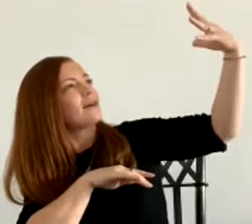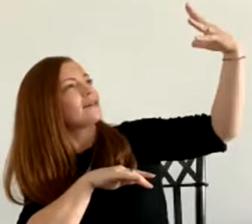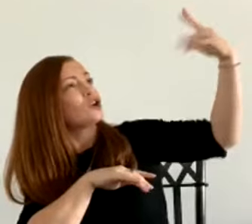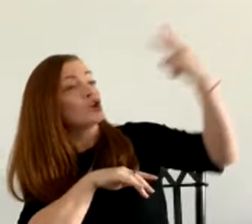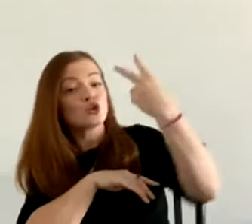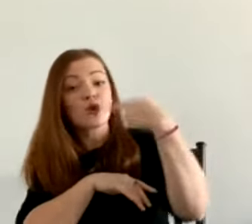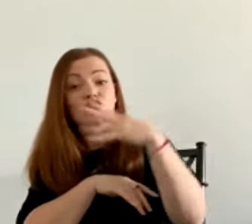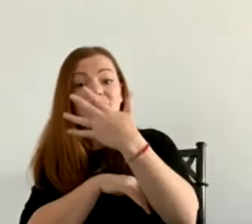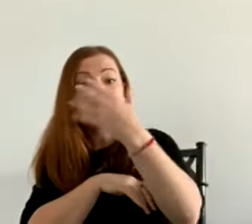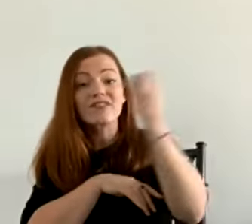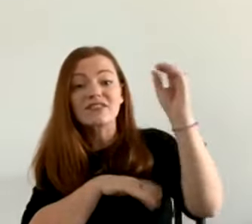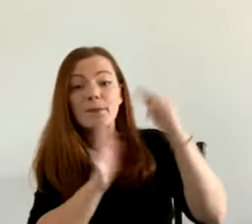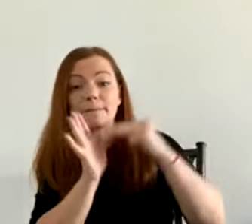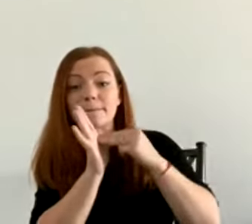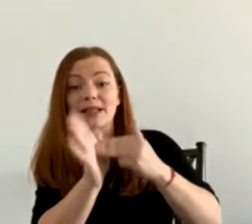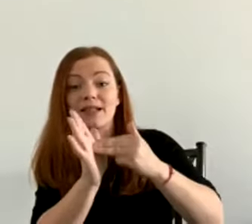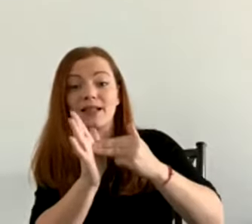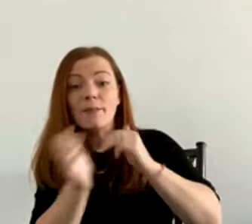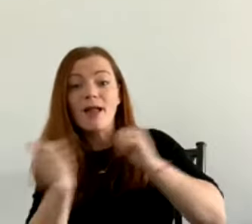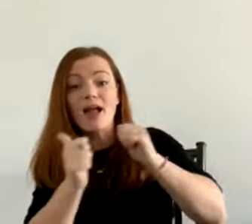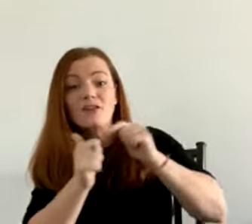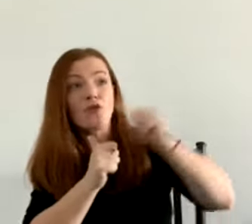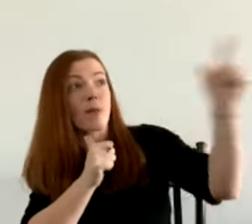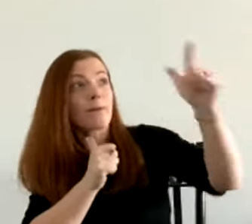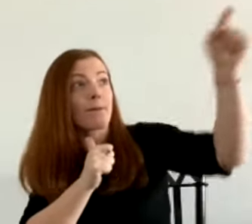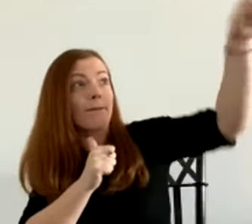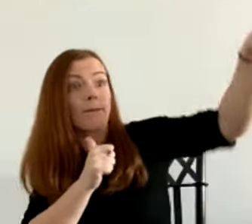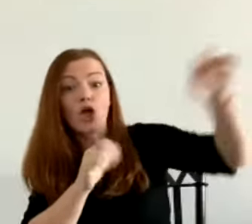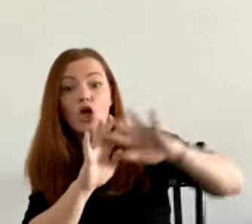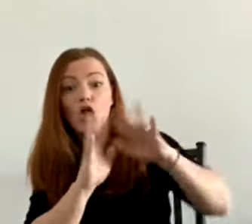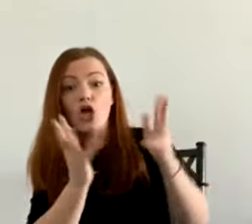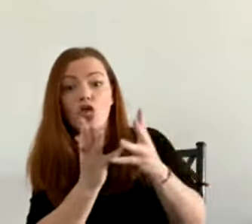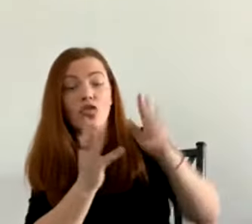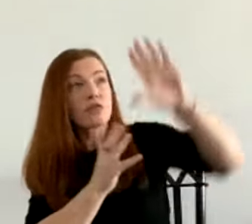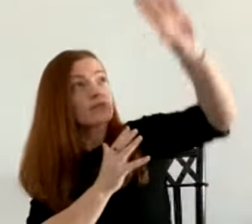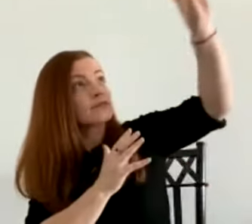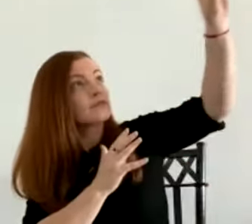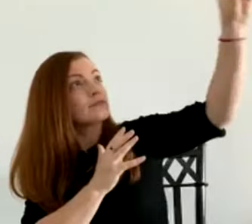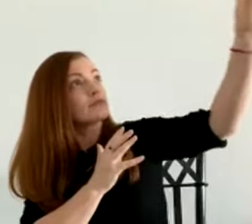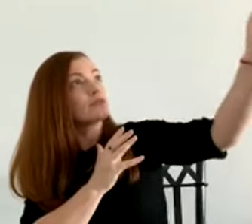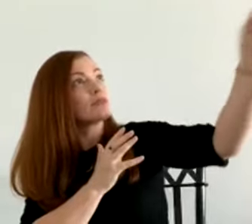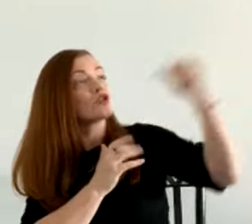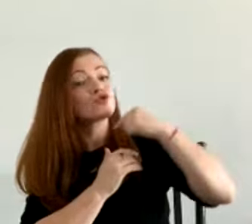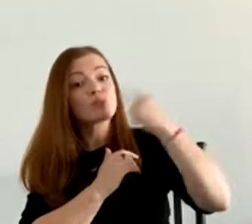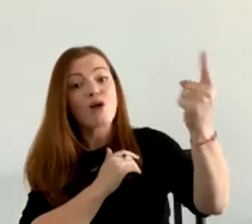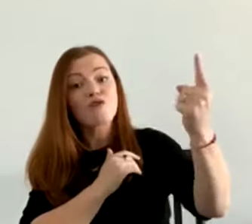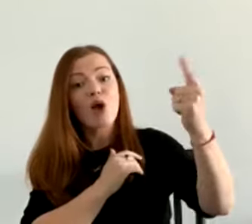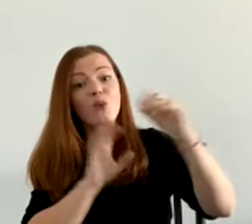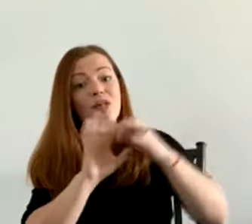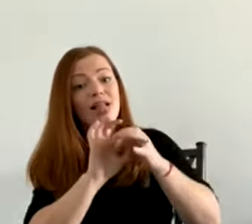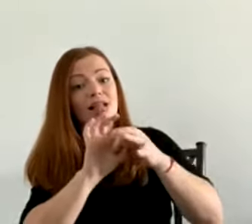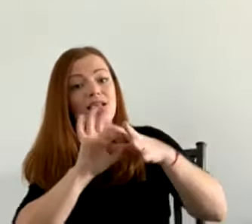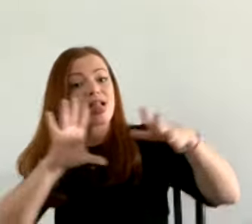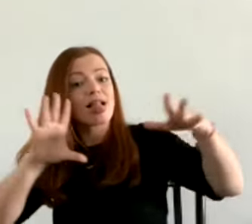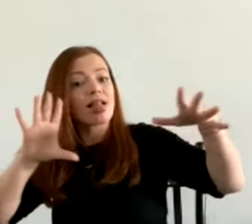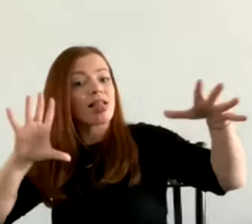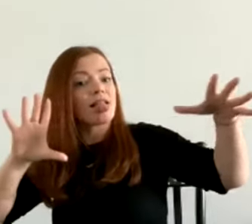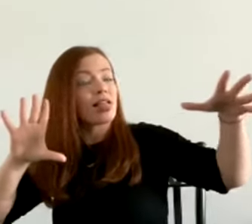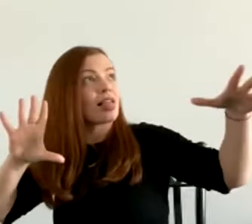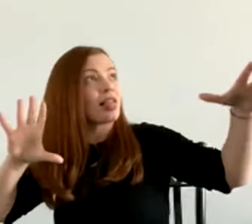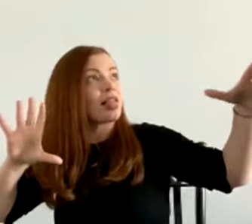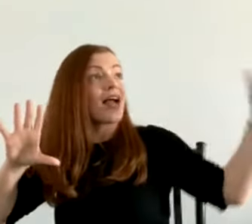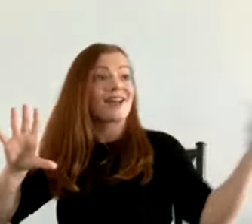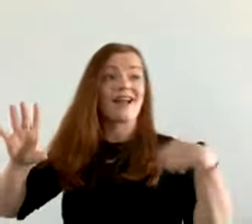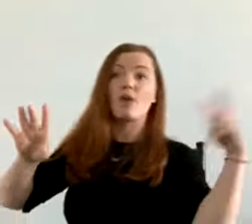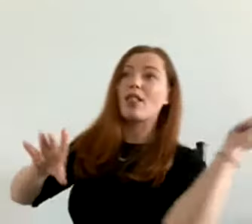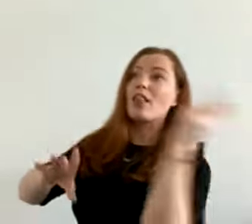Earth. Your ritual. Tomorrow, a passport apart, when I look past rooftops and connect night sky